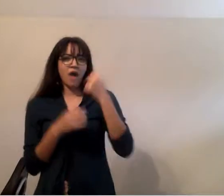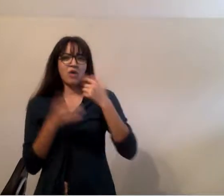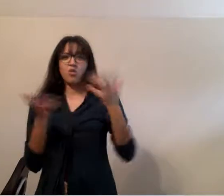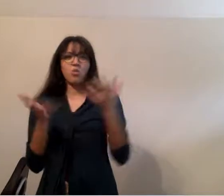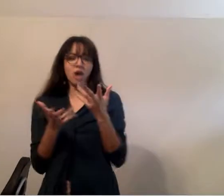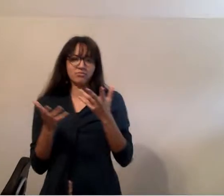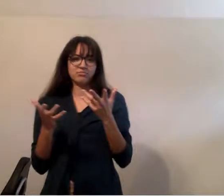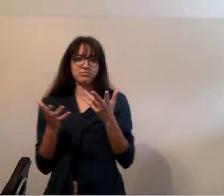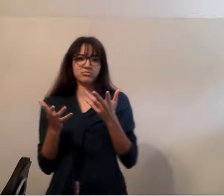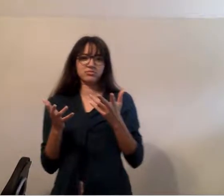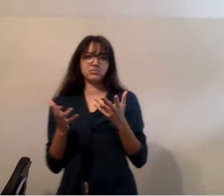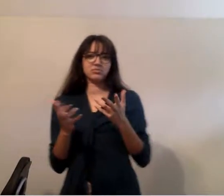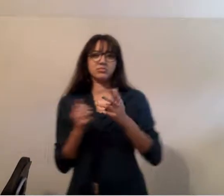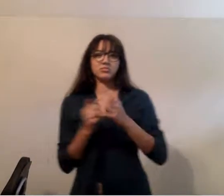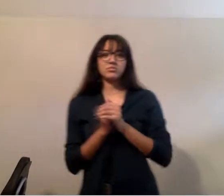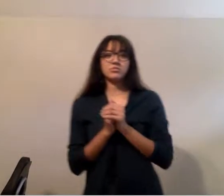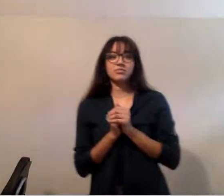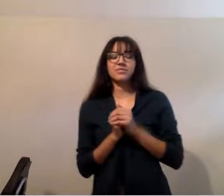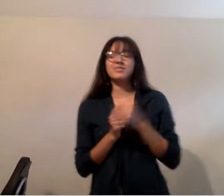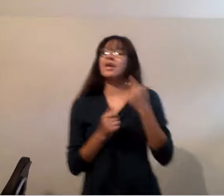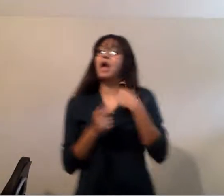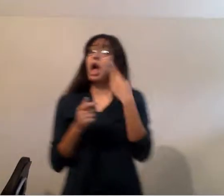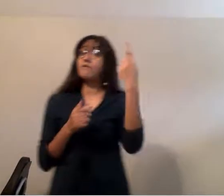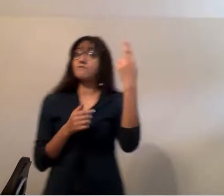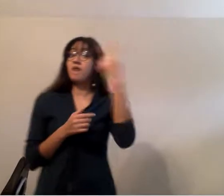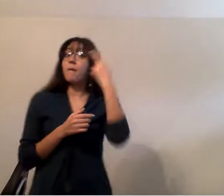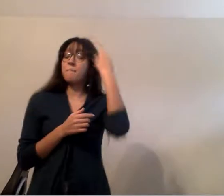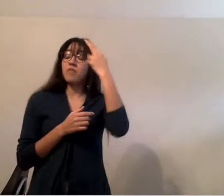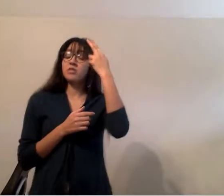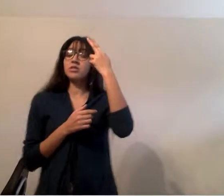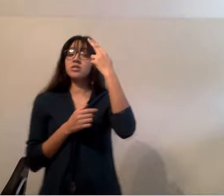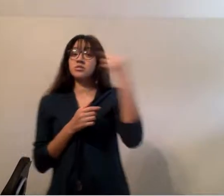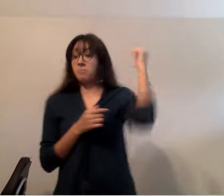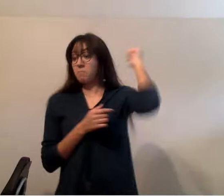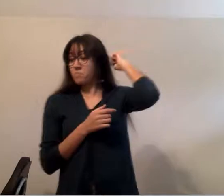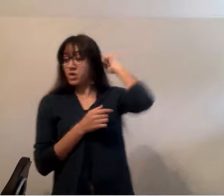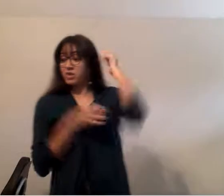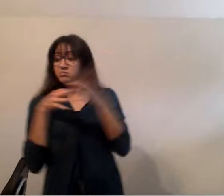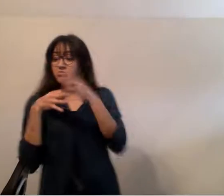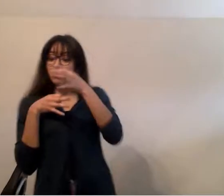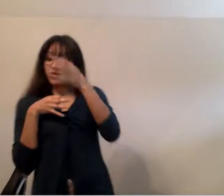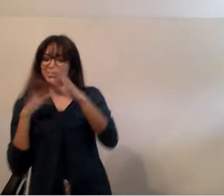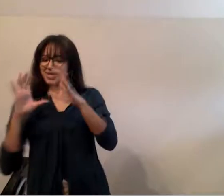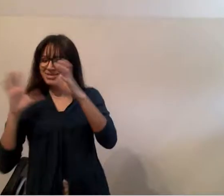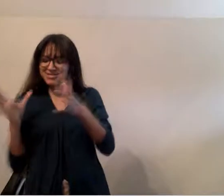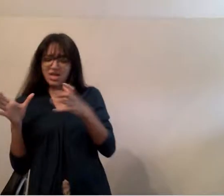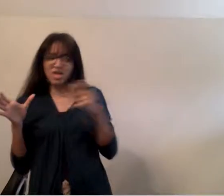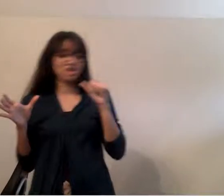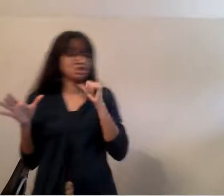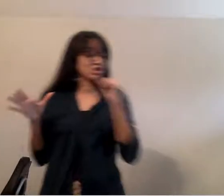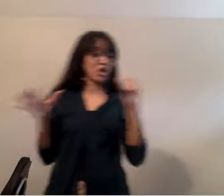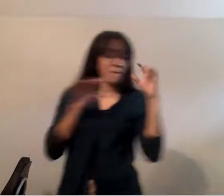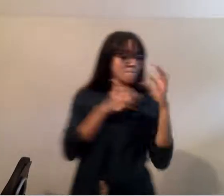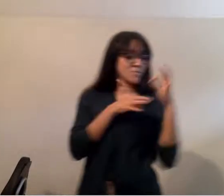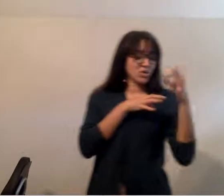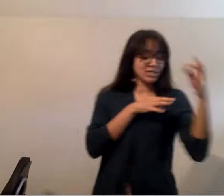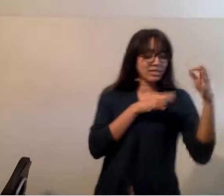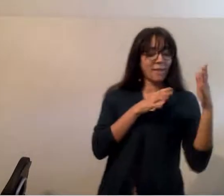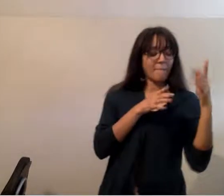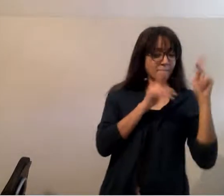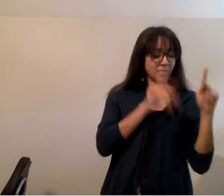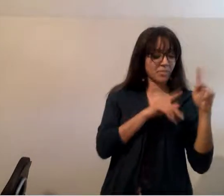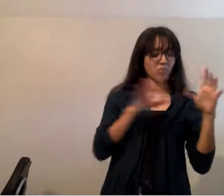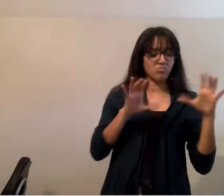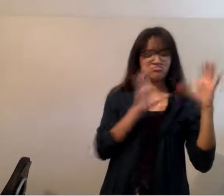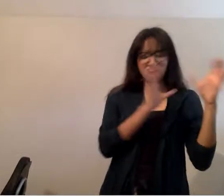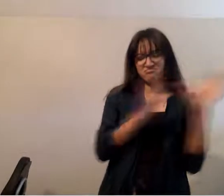the brains of procrastinators were actually different than the brains of other people. And to test this, I found an MRI lab that